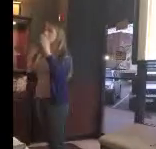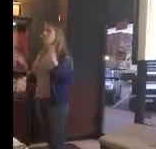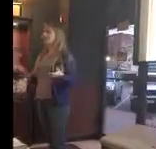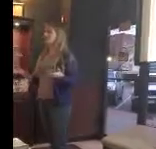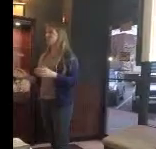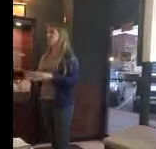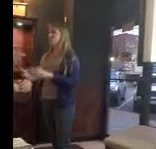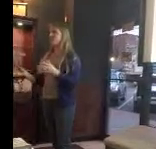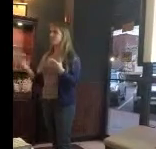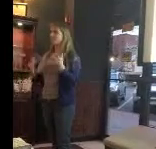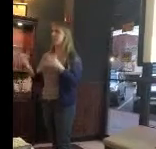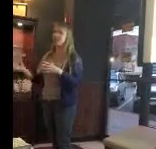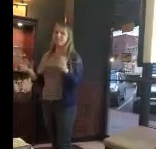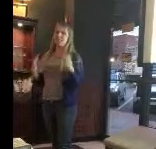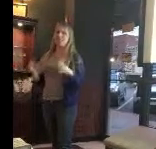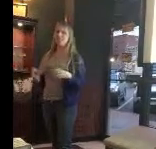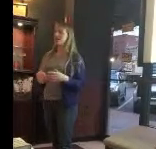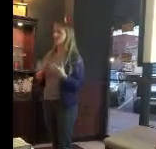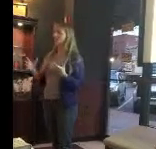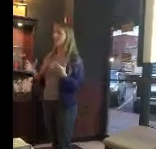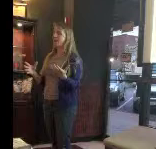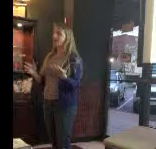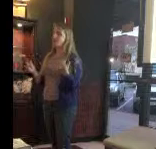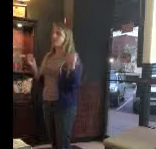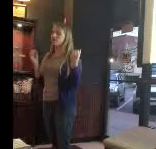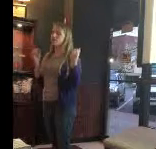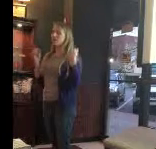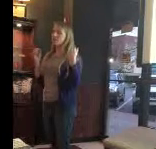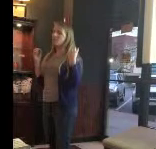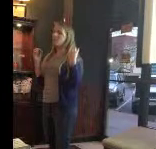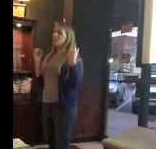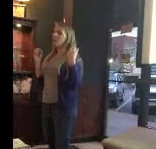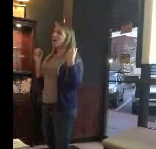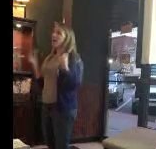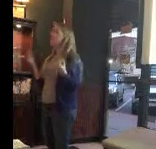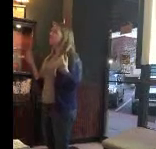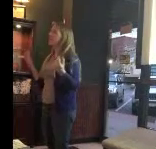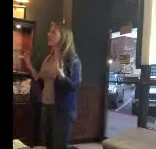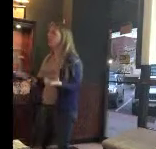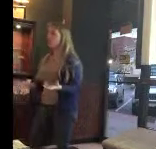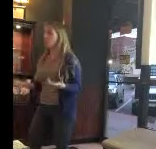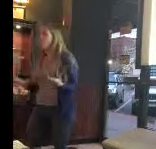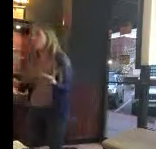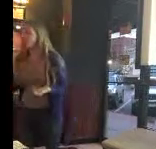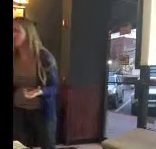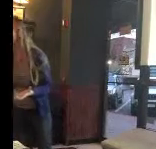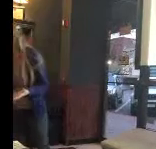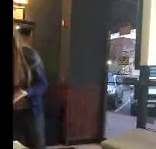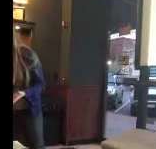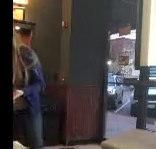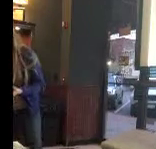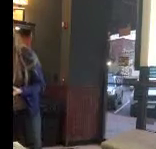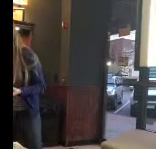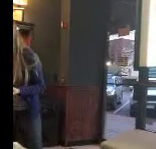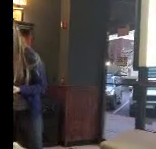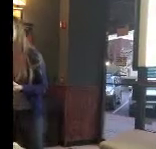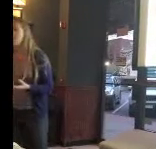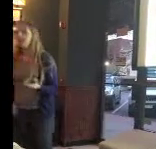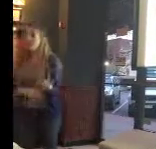my master's report, that's why I keep saying what I did and what they did. I did this from my master's report. Is say, well, how do we fix this problem? What can we do differently with this missing data? And